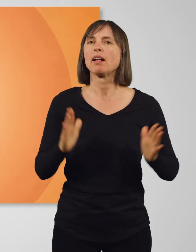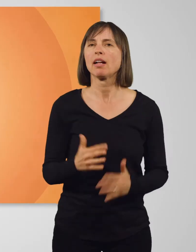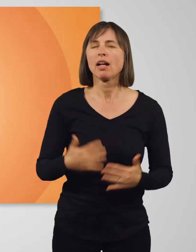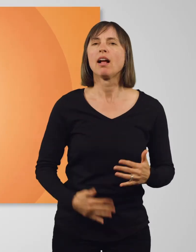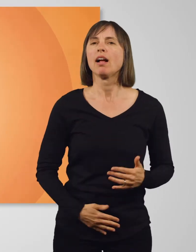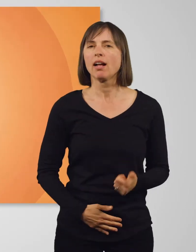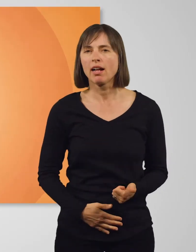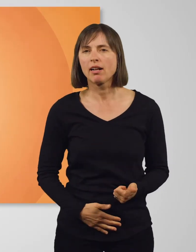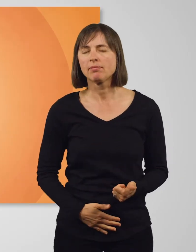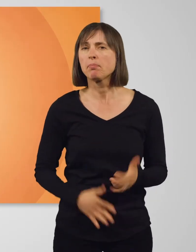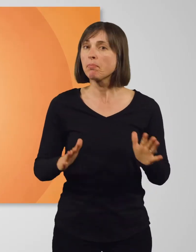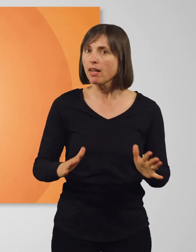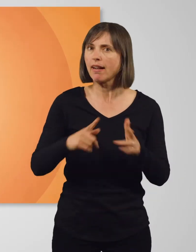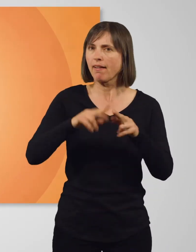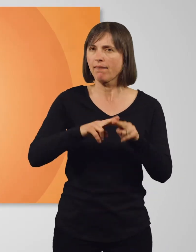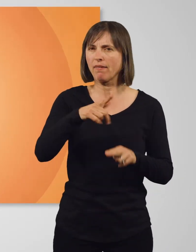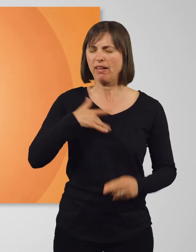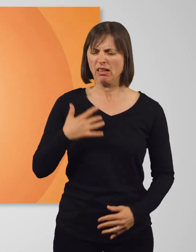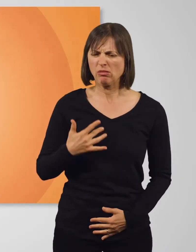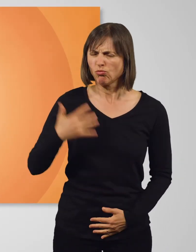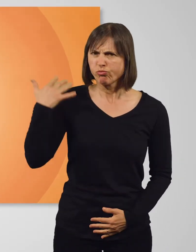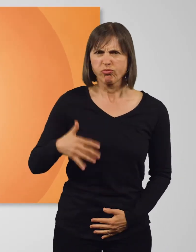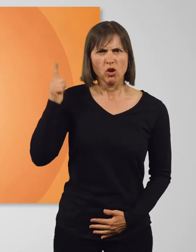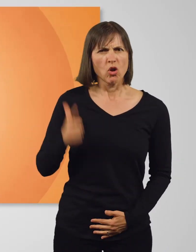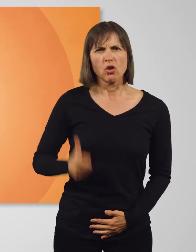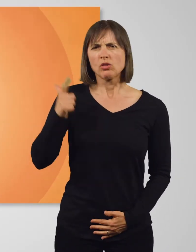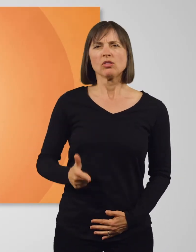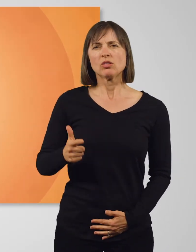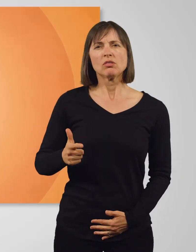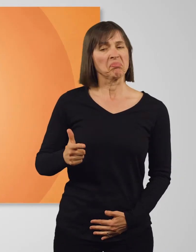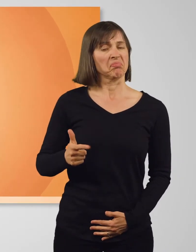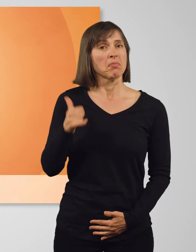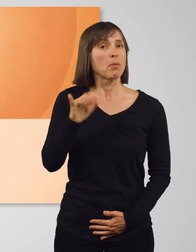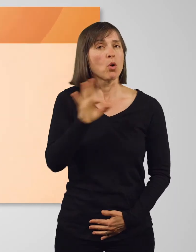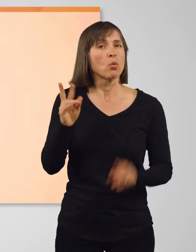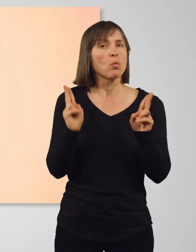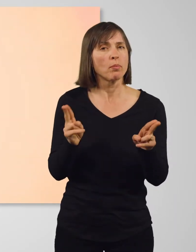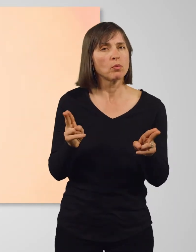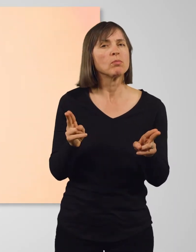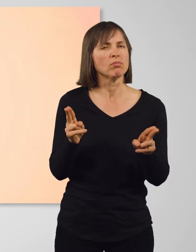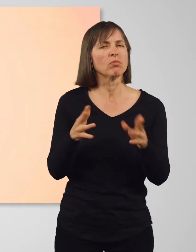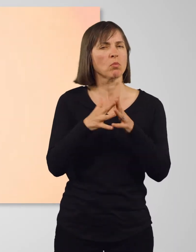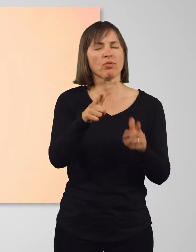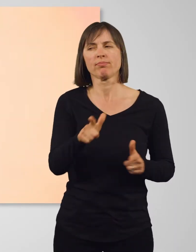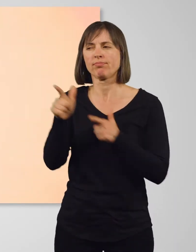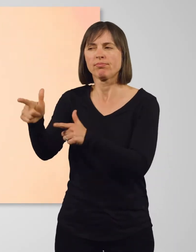relief. If, however, you're feeling a lot of pain, this may not be normal, so you should speak to your doctor.